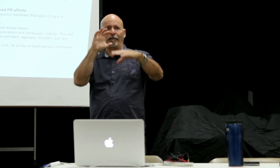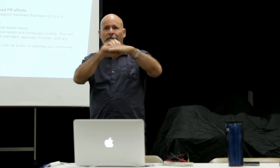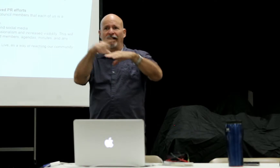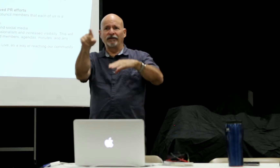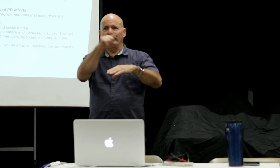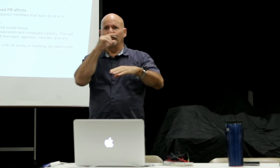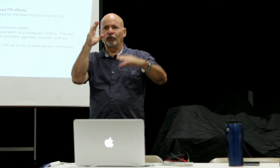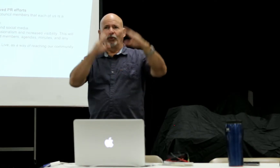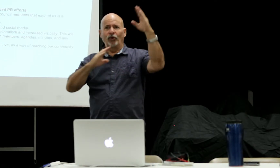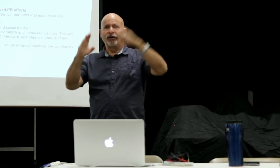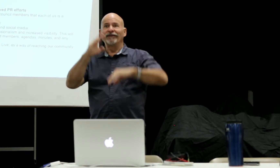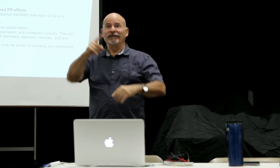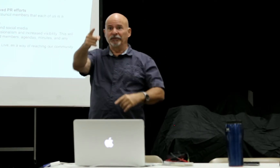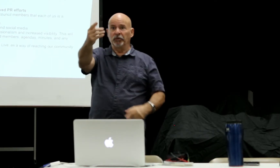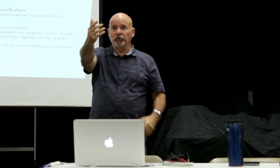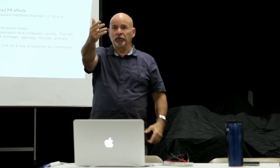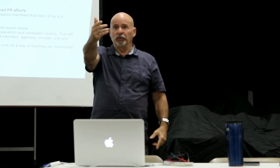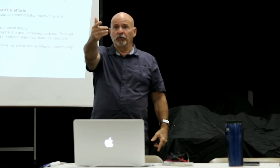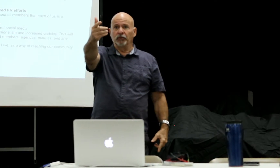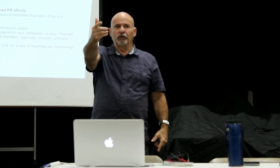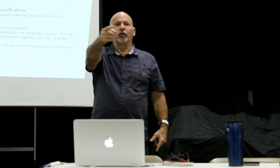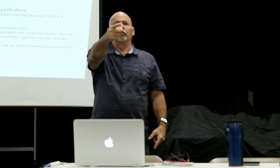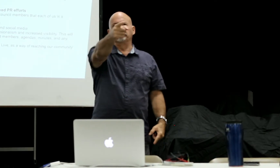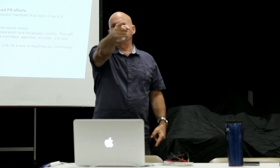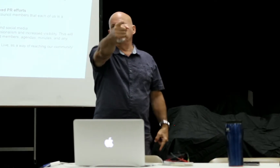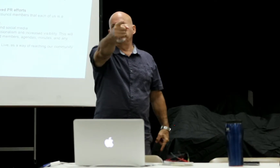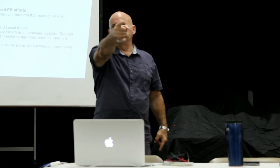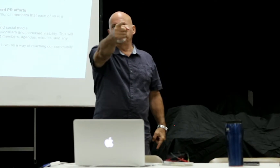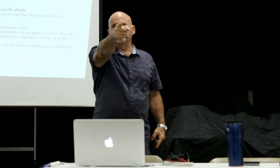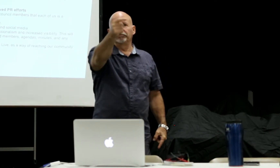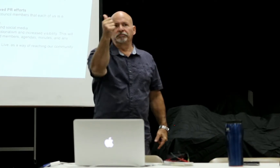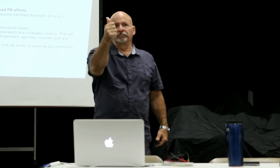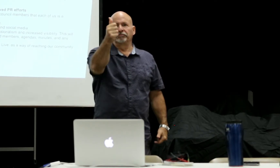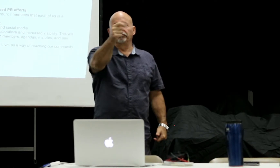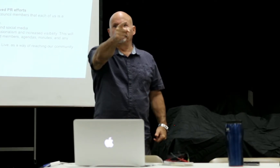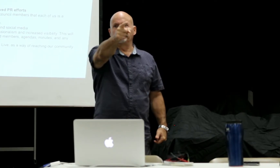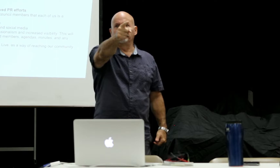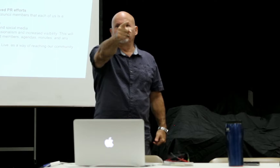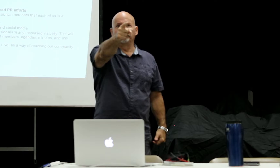I don't bite. Don't worry. Do you have something to share? Okay.